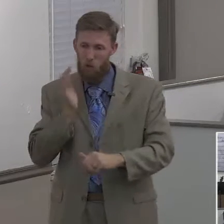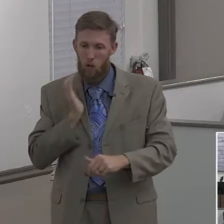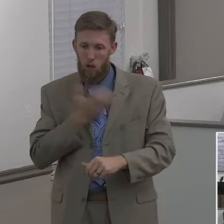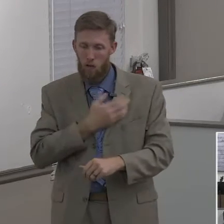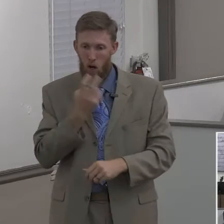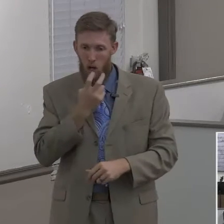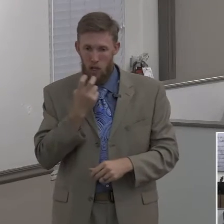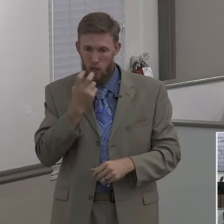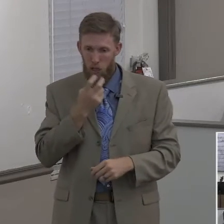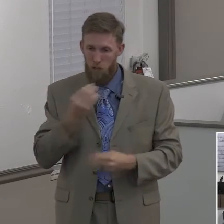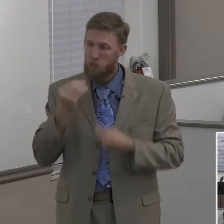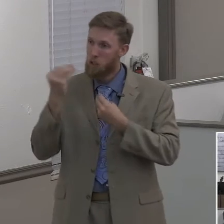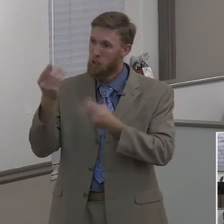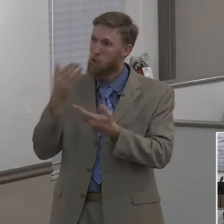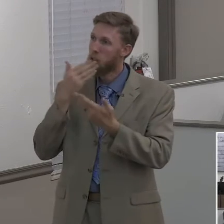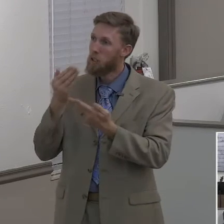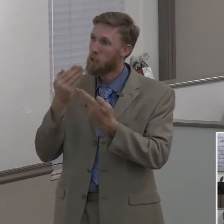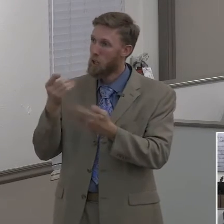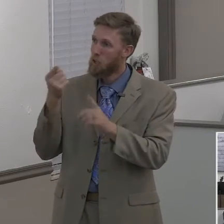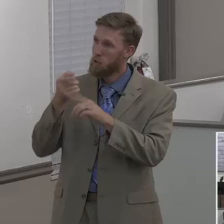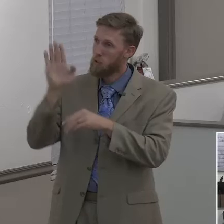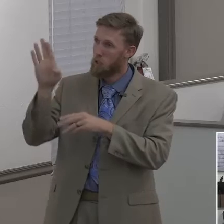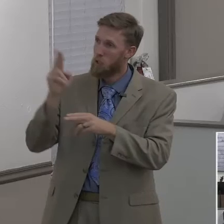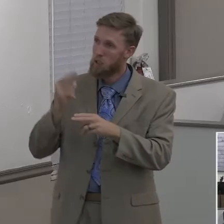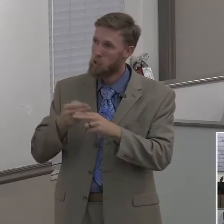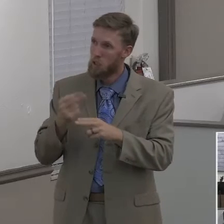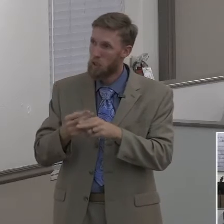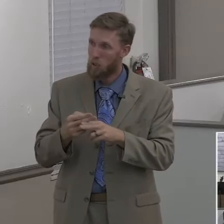lips, giving thanks to His name.